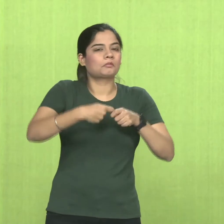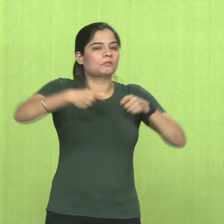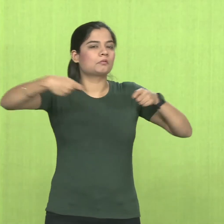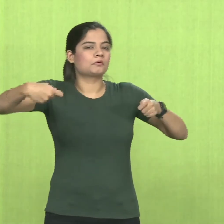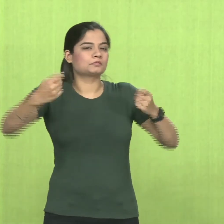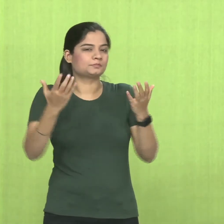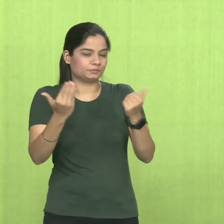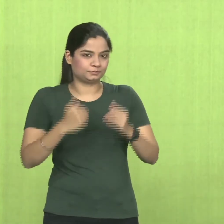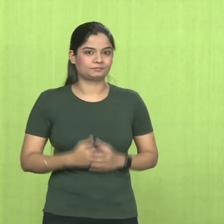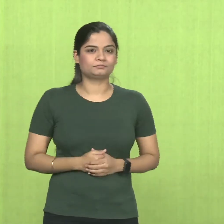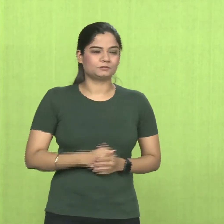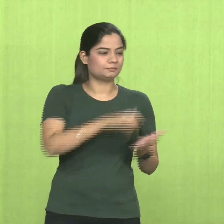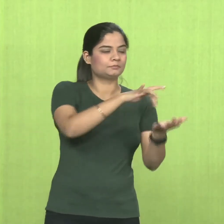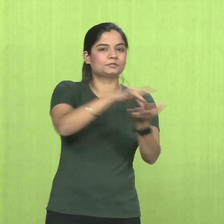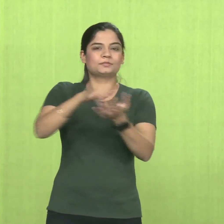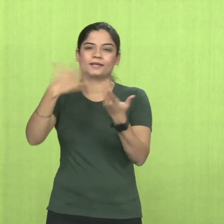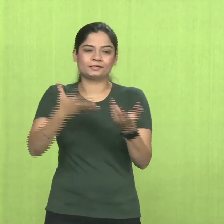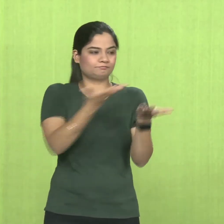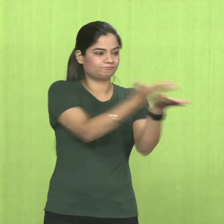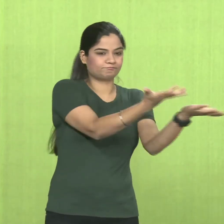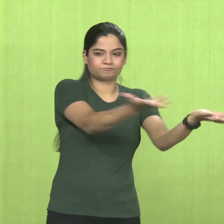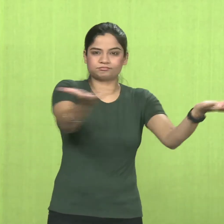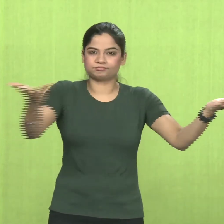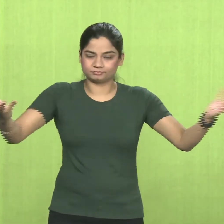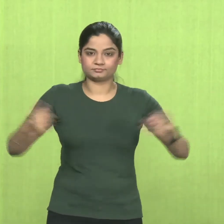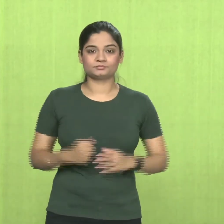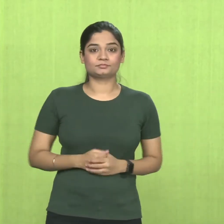etc. are semi-perishable food. They can be kept for 1 to 2 months.